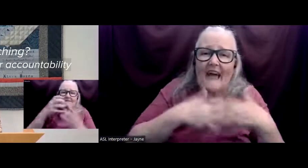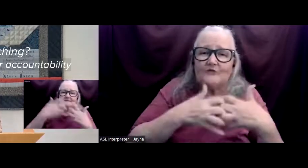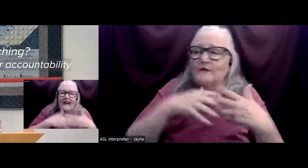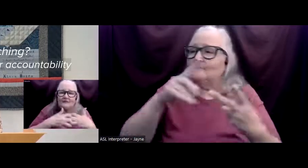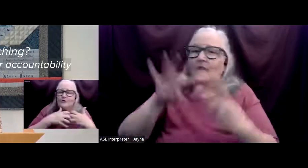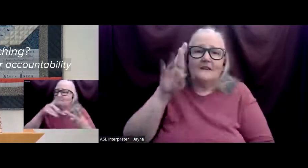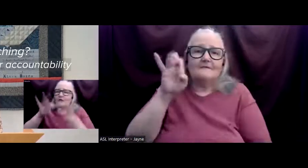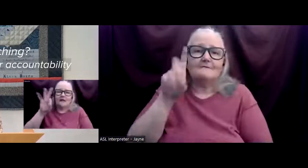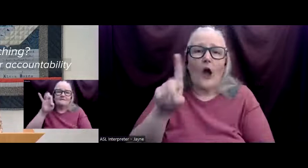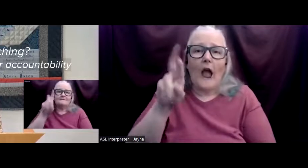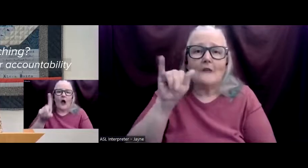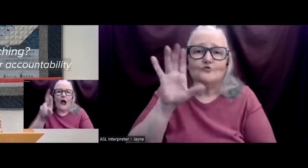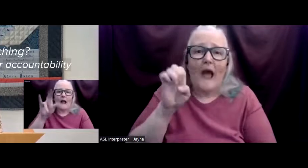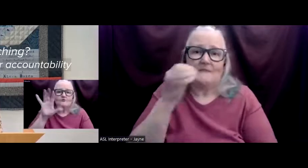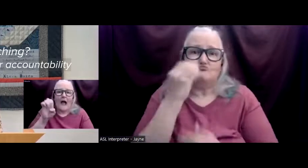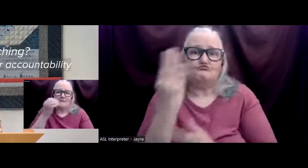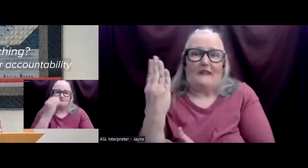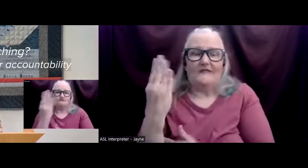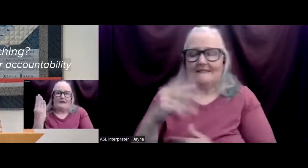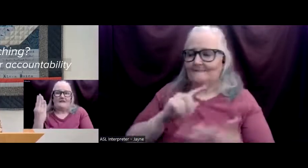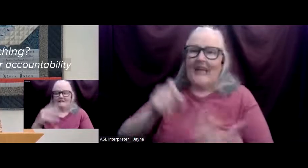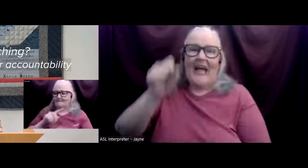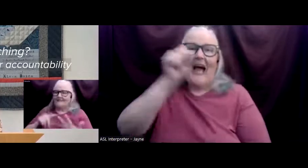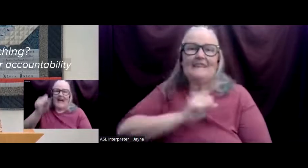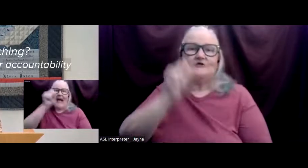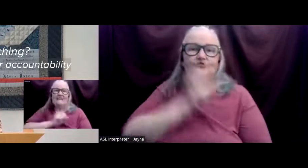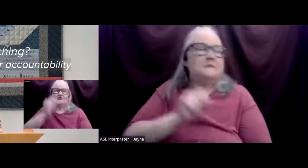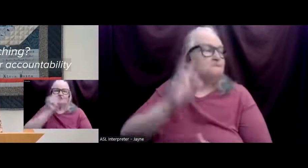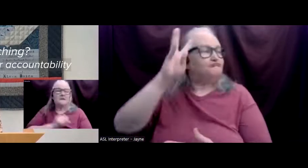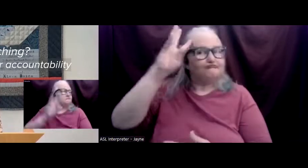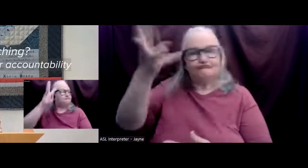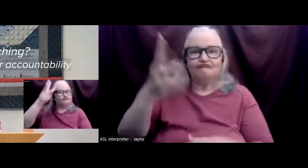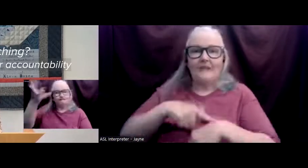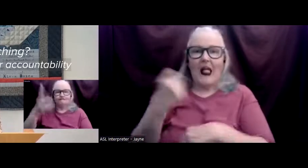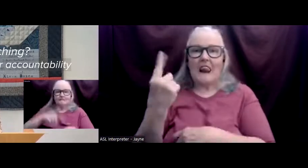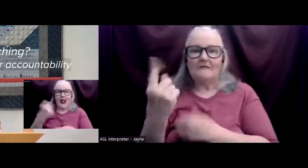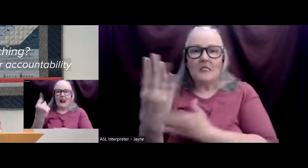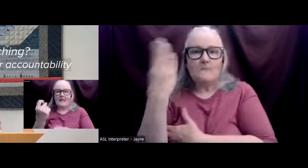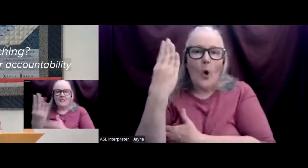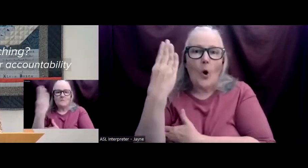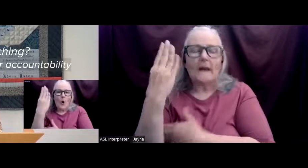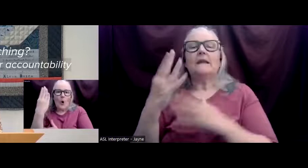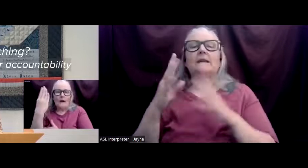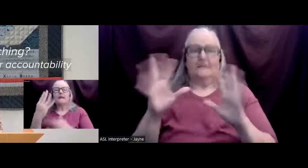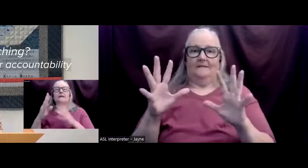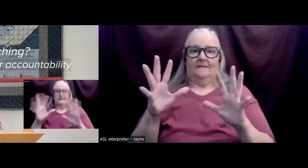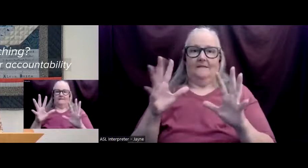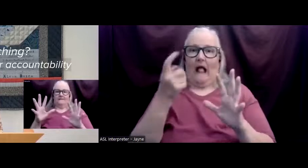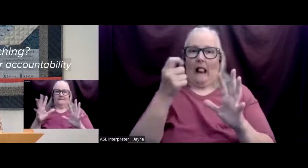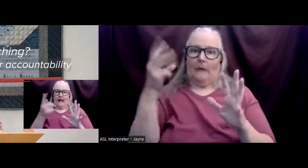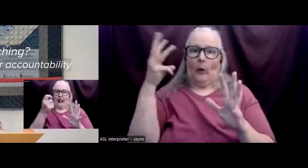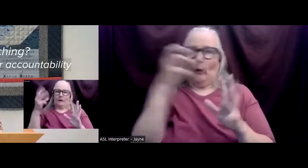rice for breakfast. I have ice cream for no particular reason at 11 a.m. Things get weird.